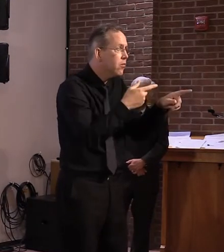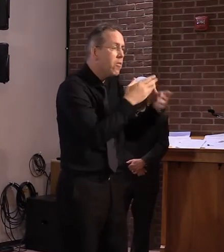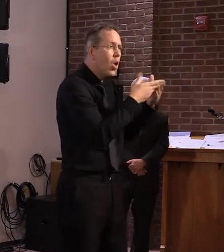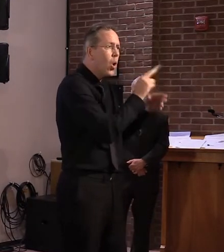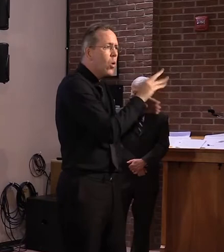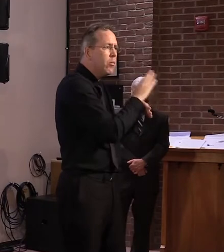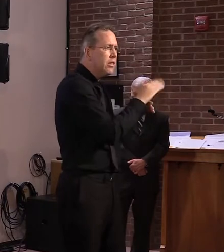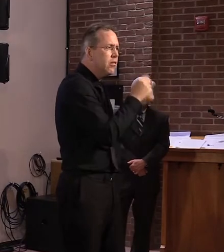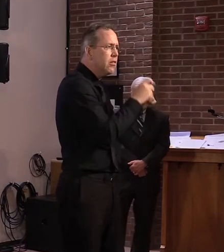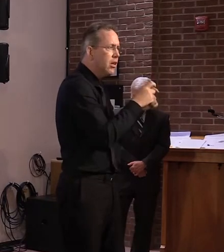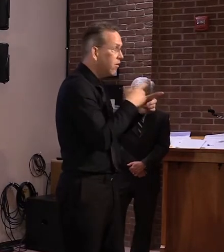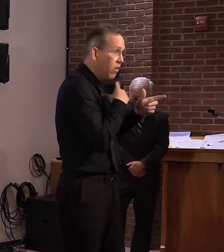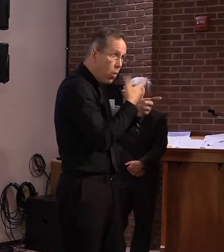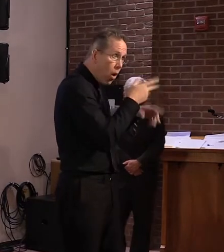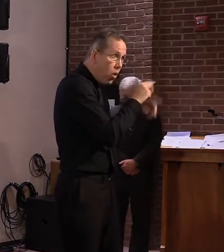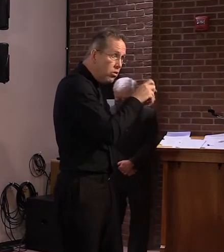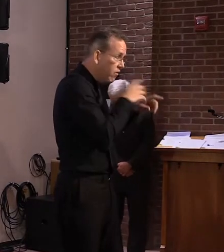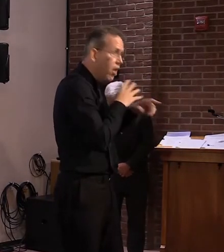that.